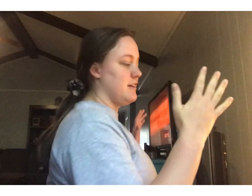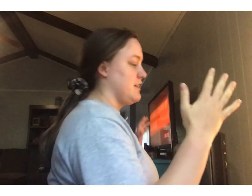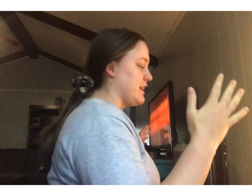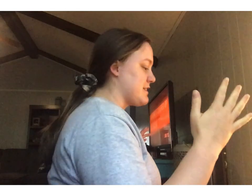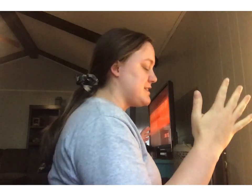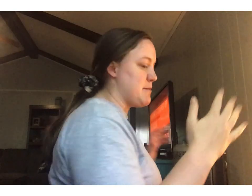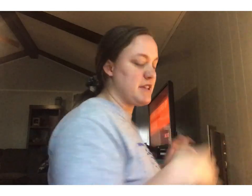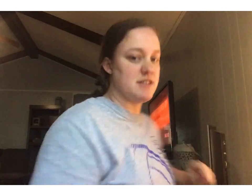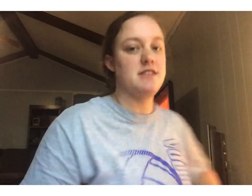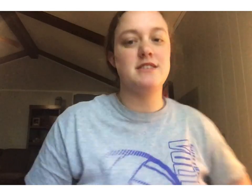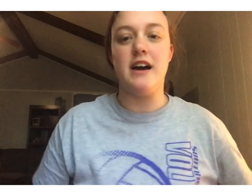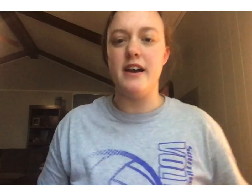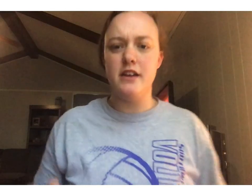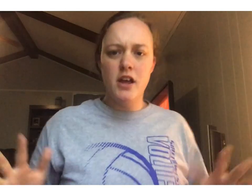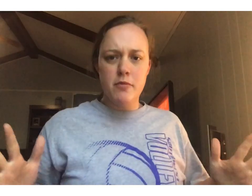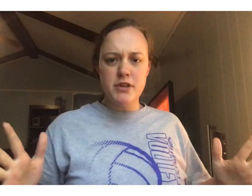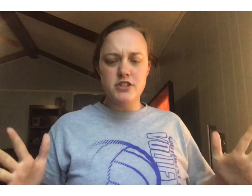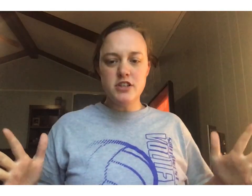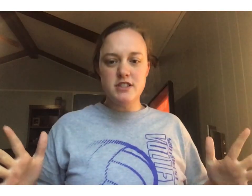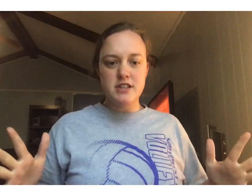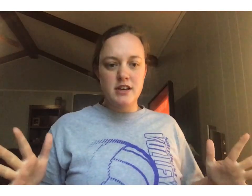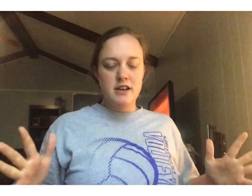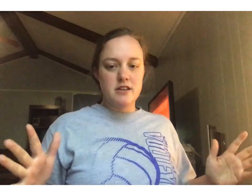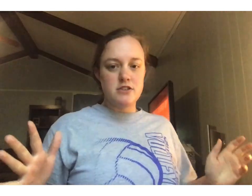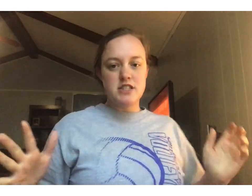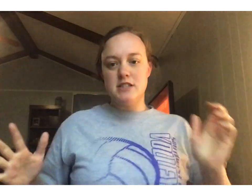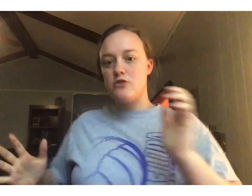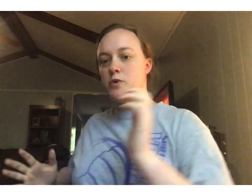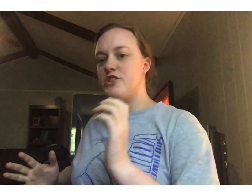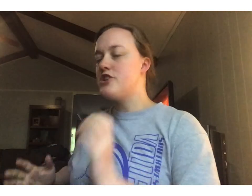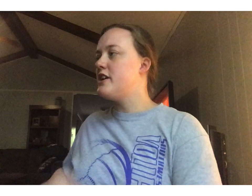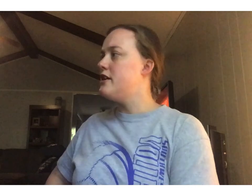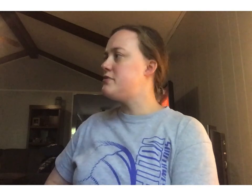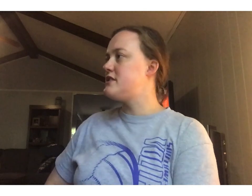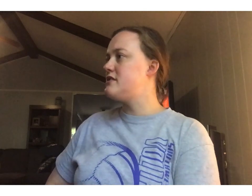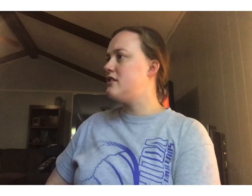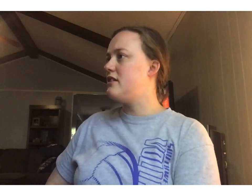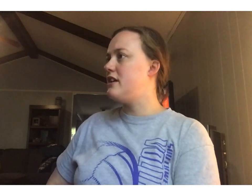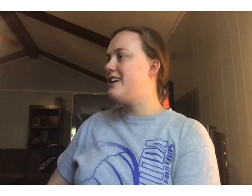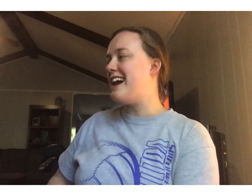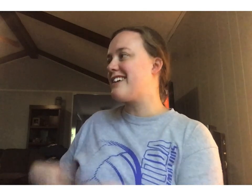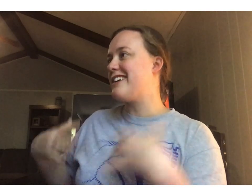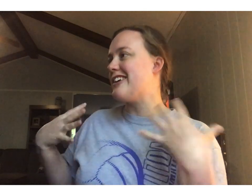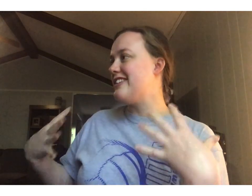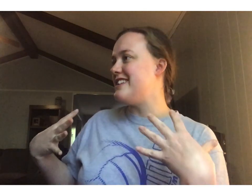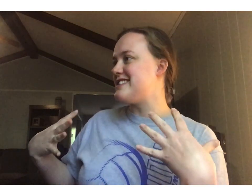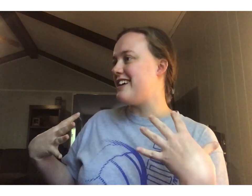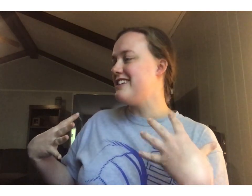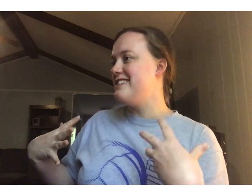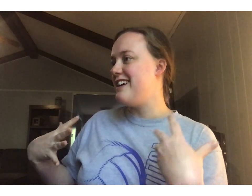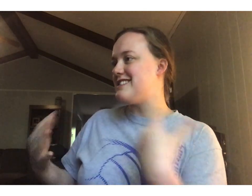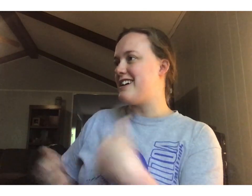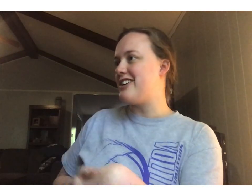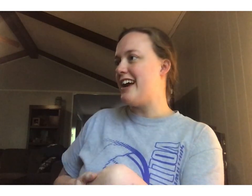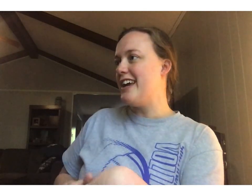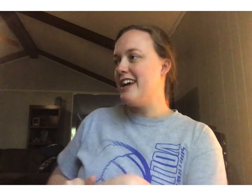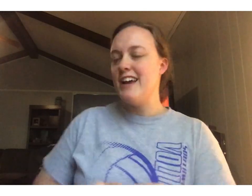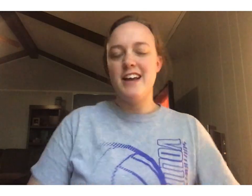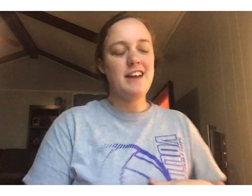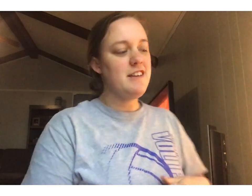like stepping to the side. But just twist your hips. And act like you're on this side, as signer A, and